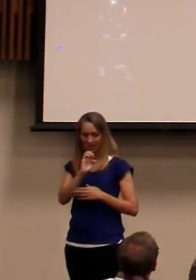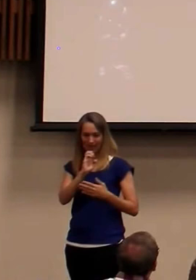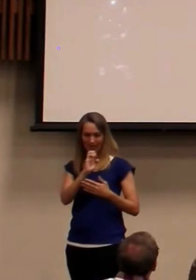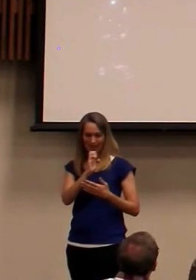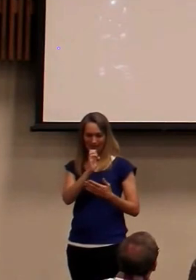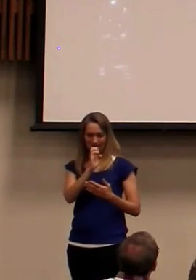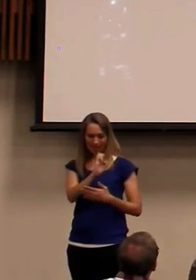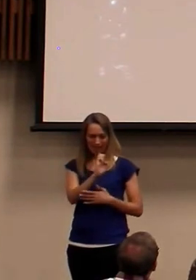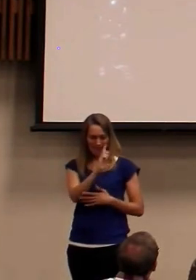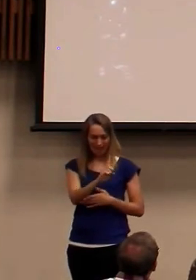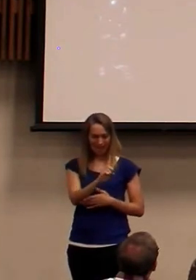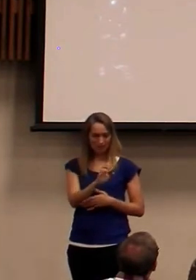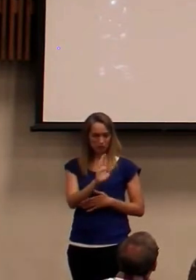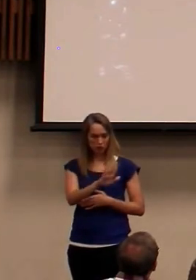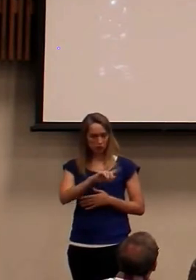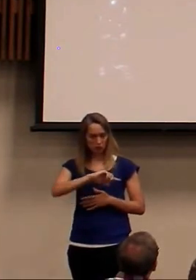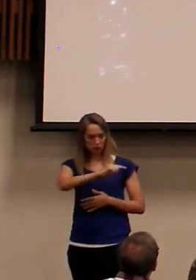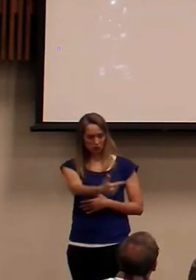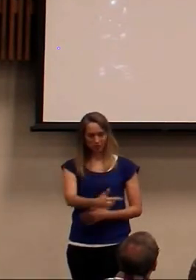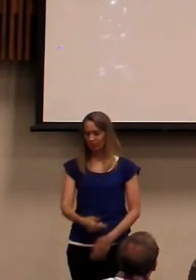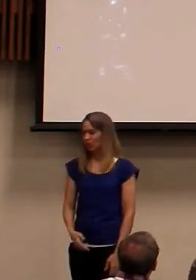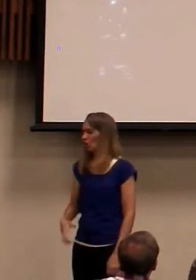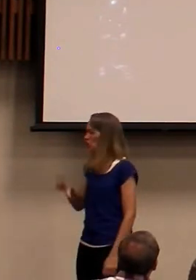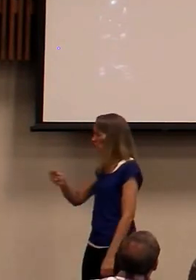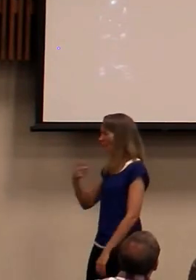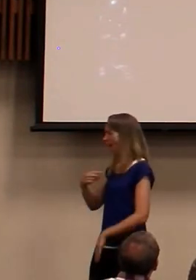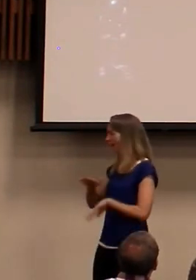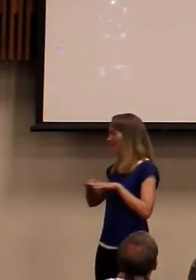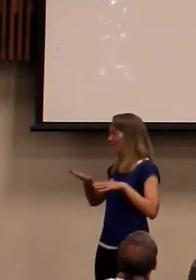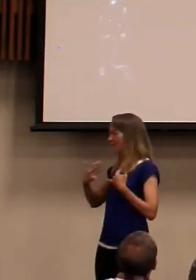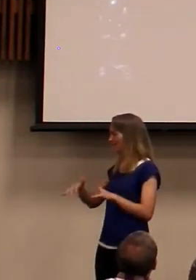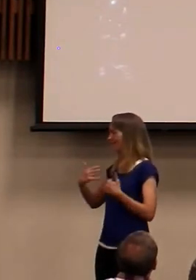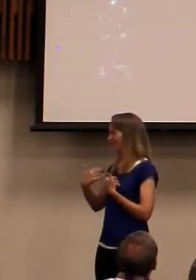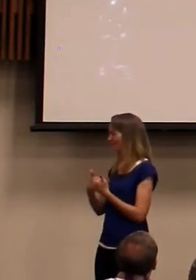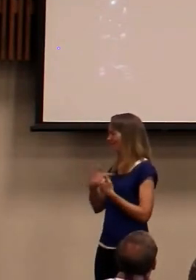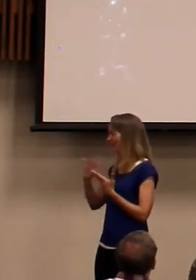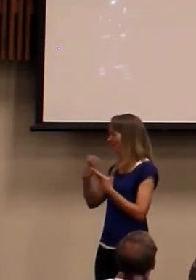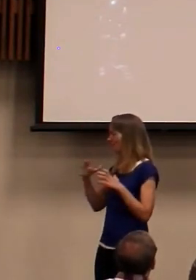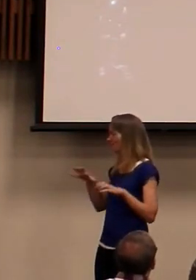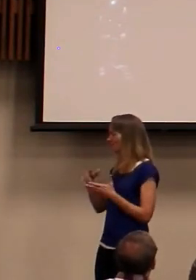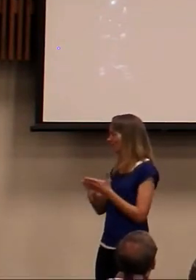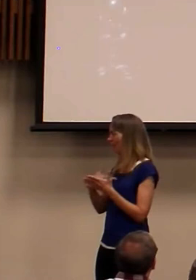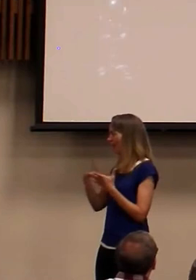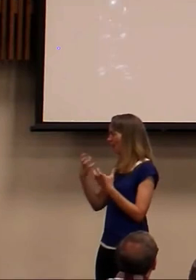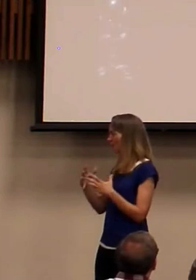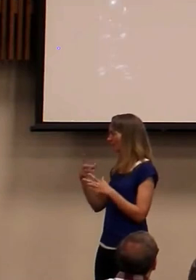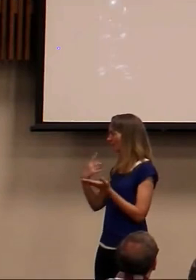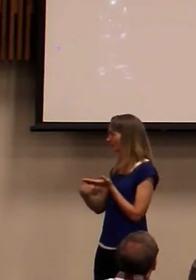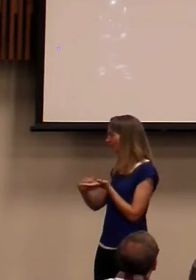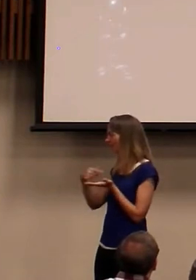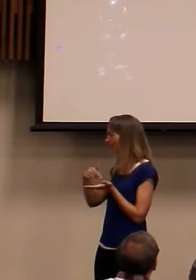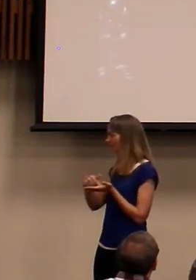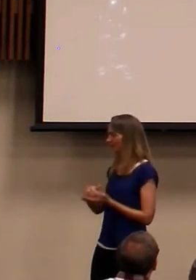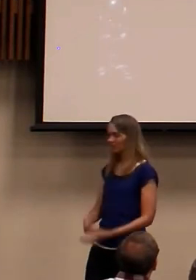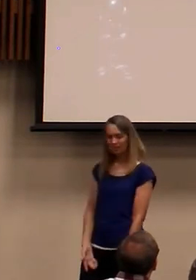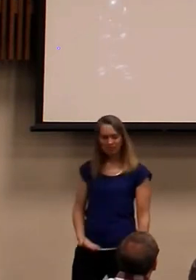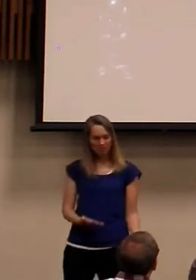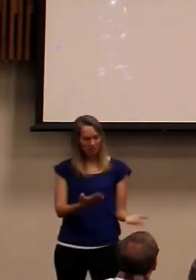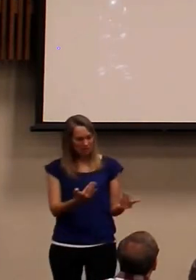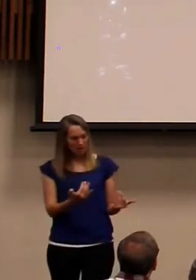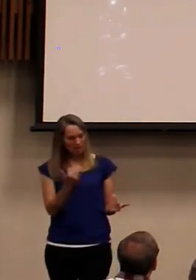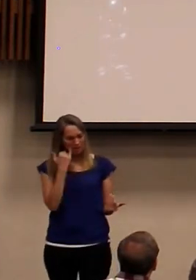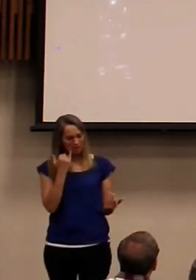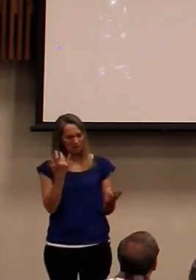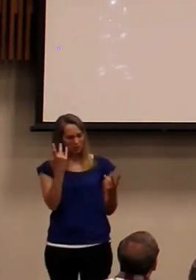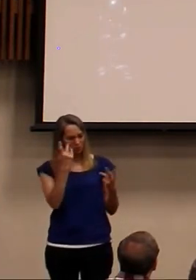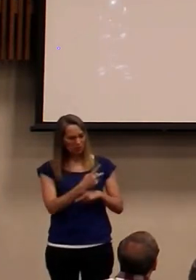games. I don't want to do this. I don't want to talk about this." And they said, "Why? Come on, man. Okay, if the worst day is the hardest day, tell us